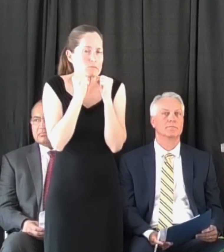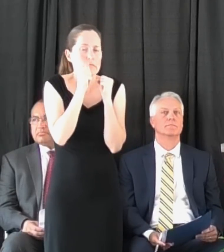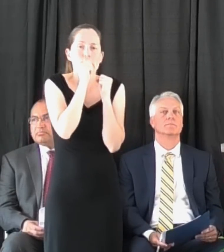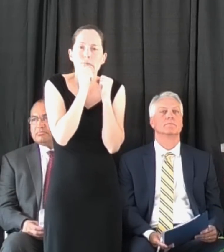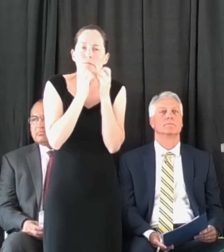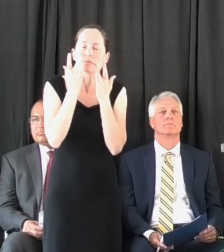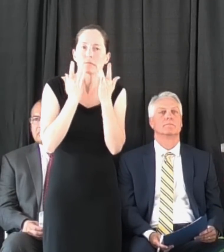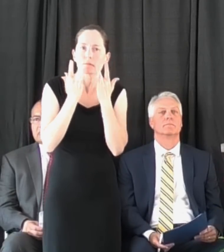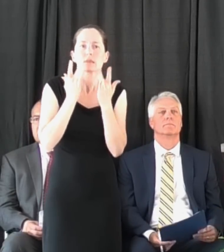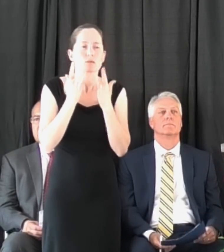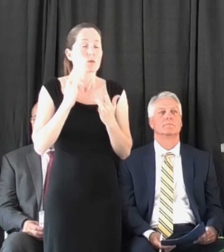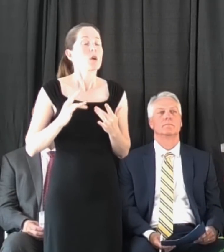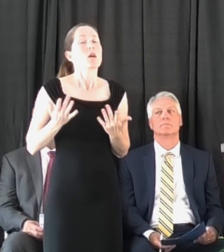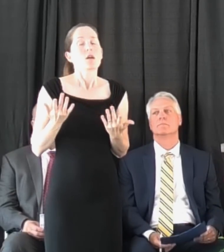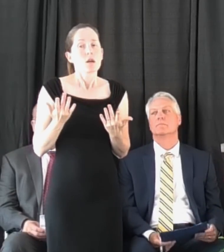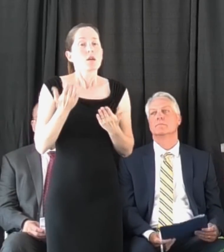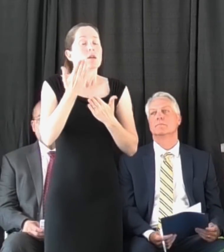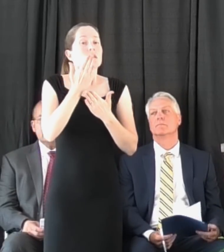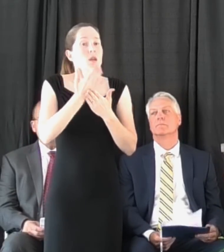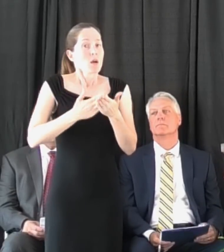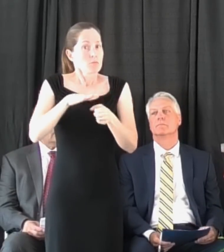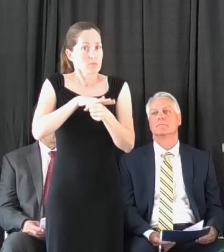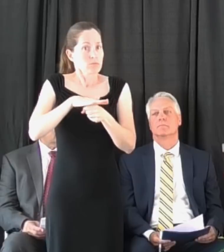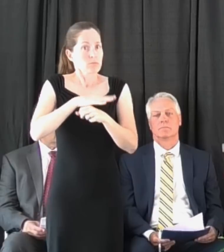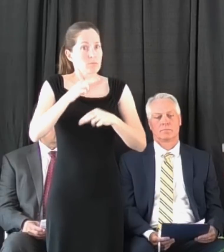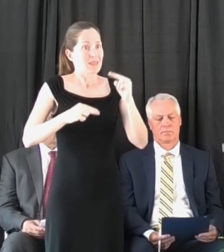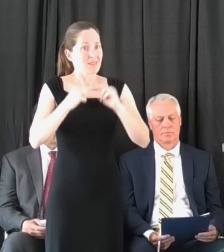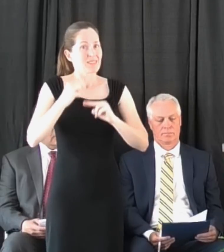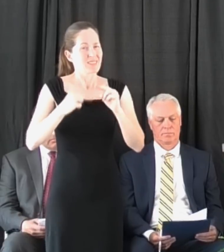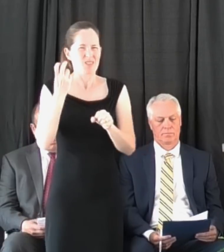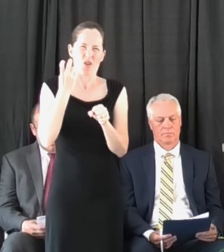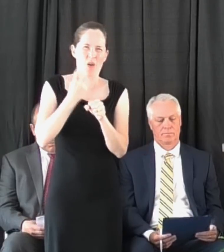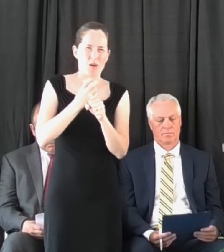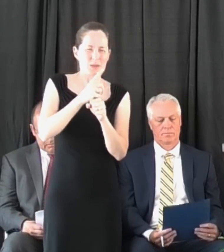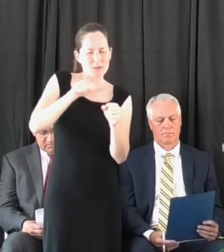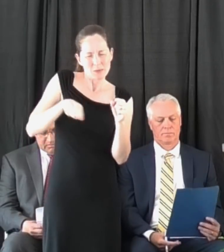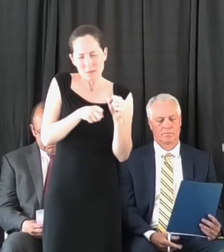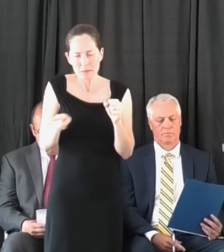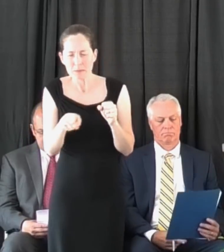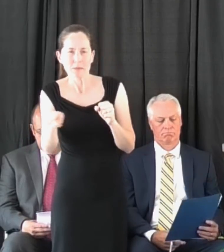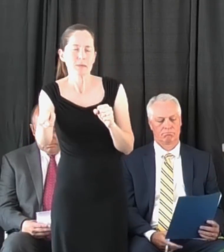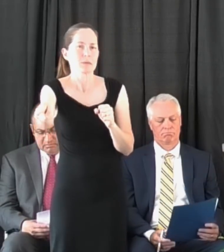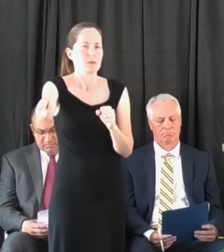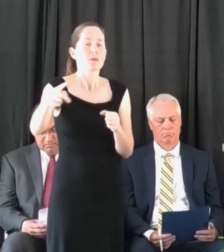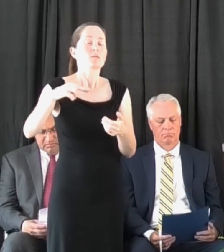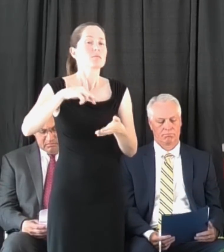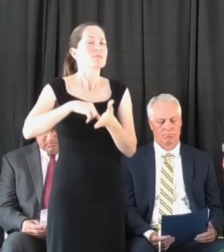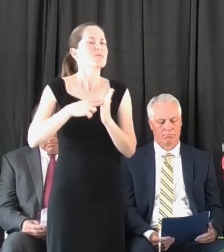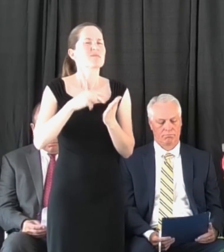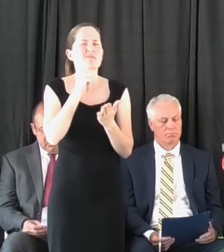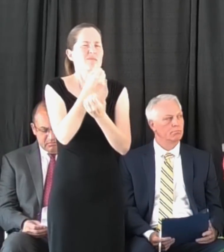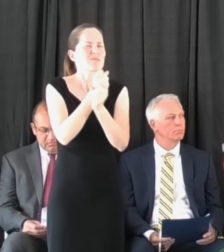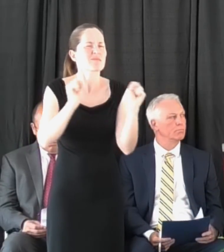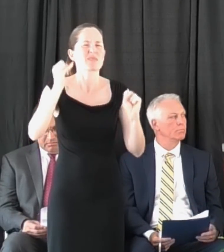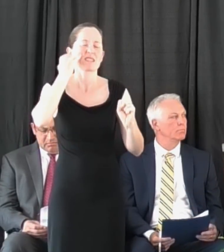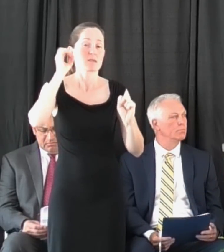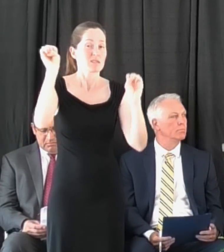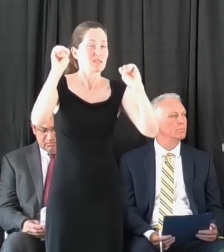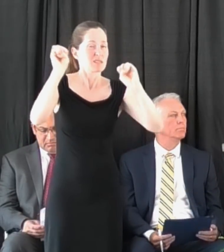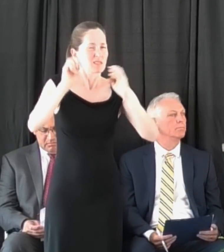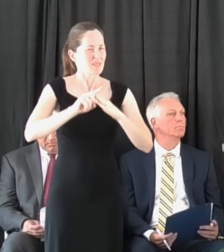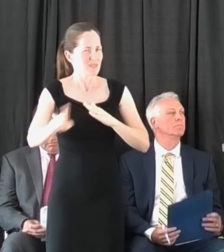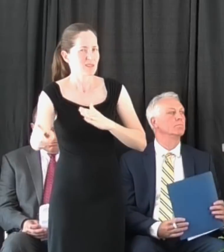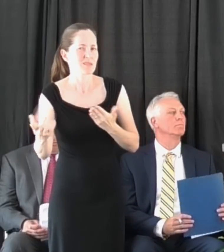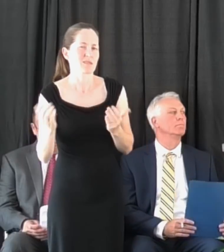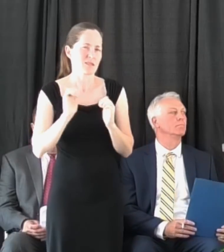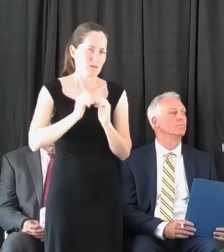areas of the building that are not easily accessible, putting an additional burden on security and safety in case of emergency.